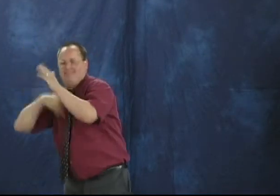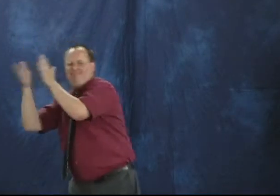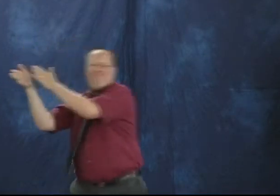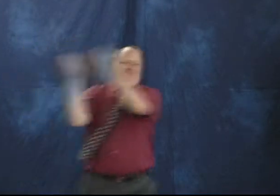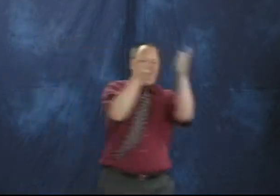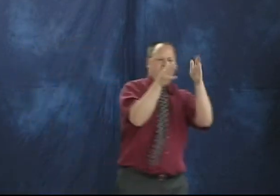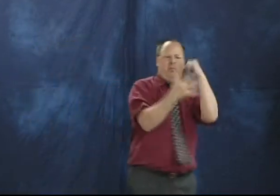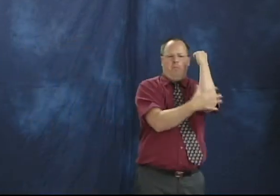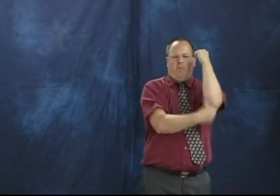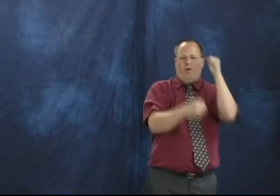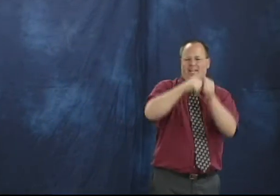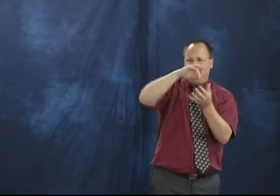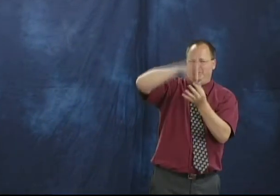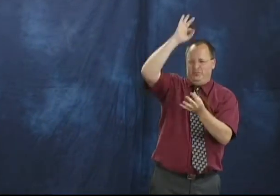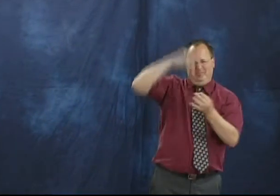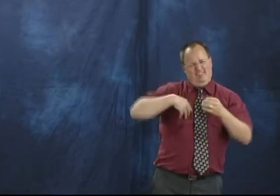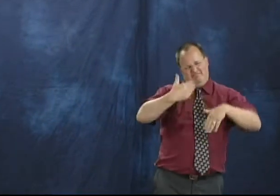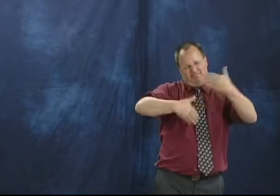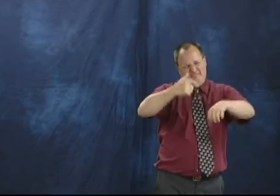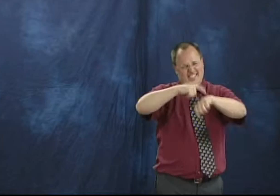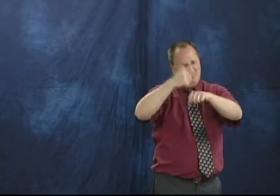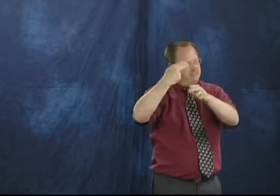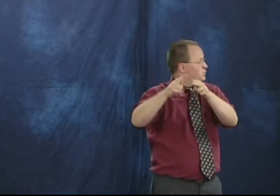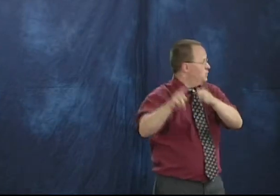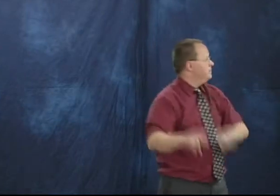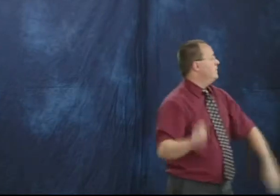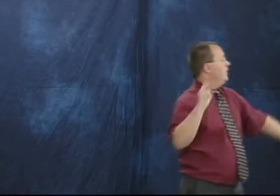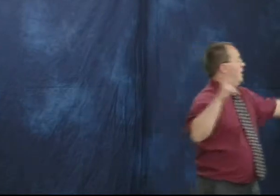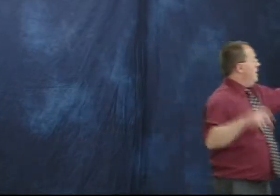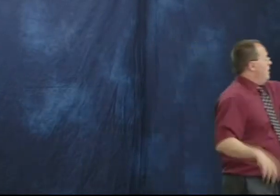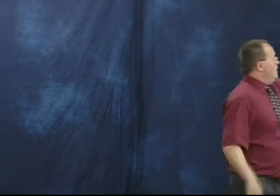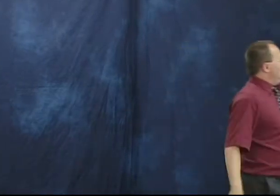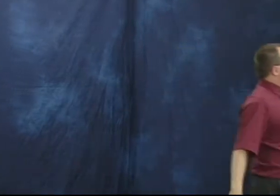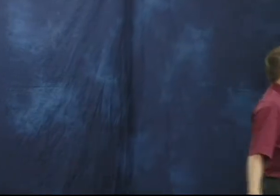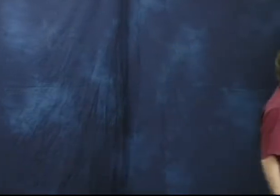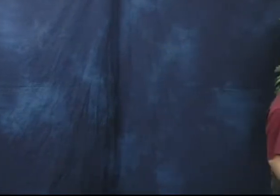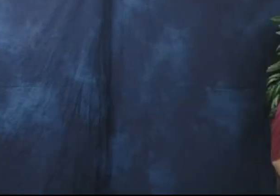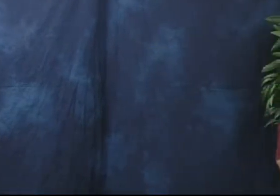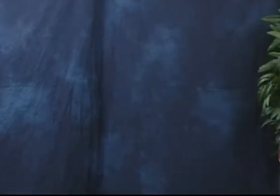So now that we have looked at that term blessed, I'd like to look at the term poor in spirit.